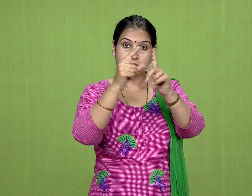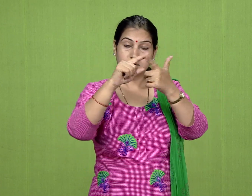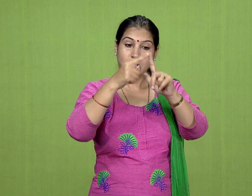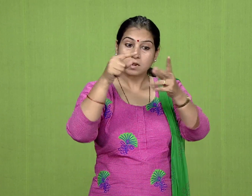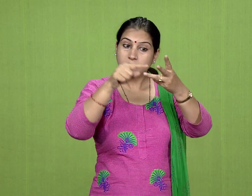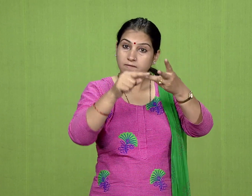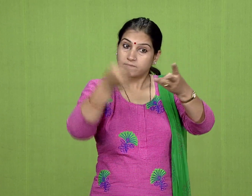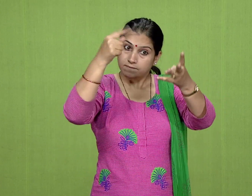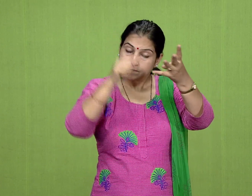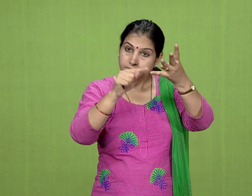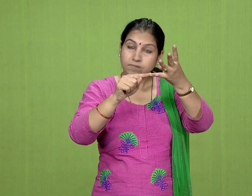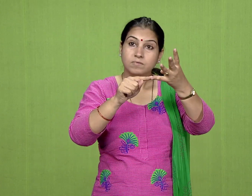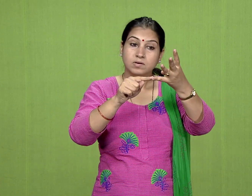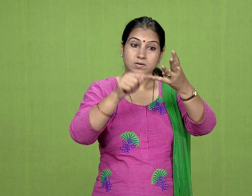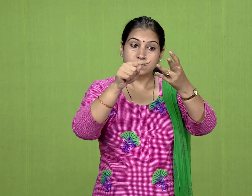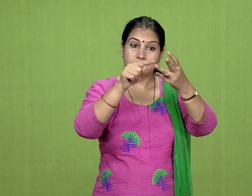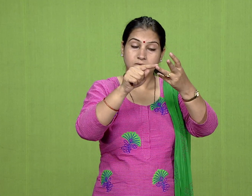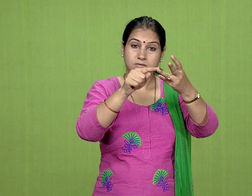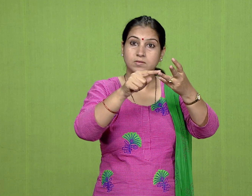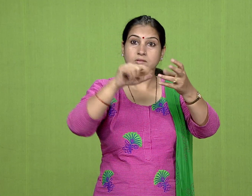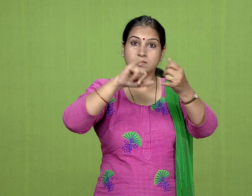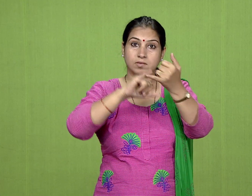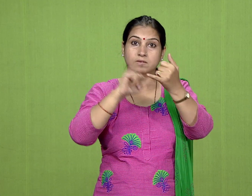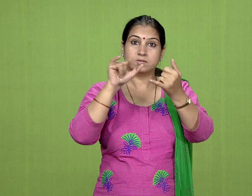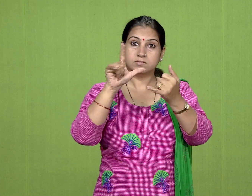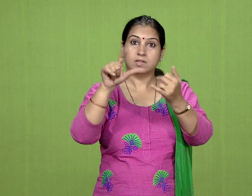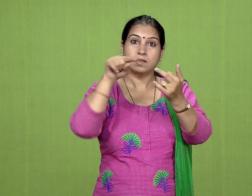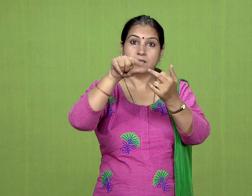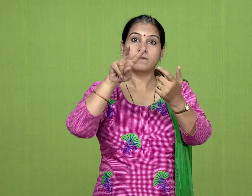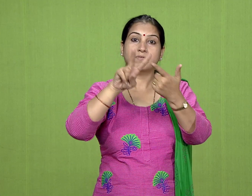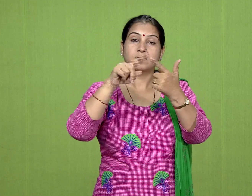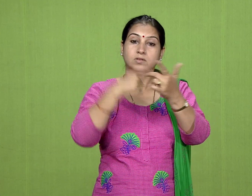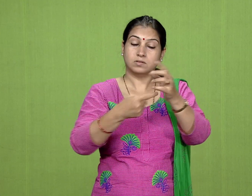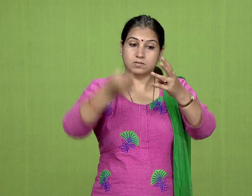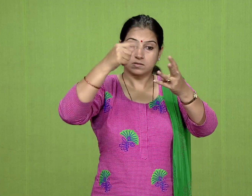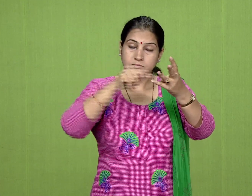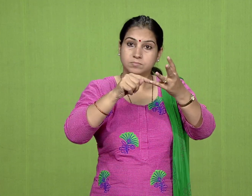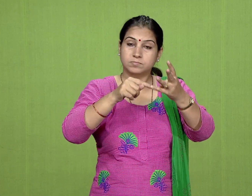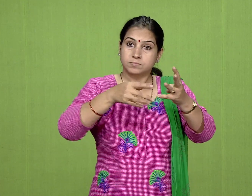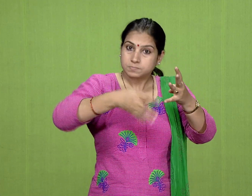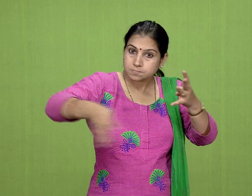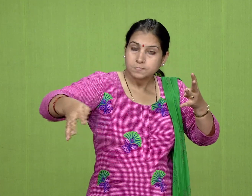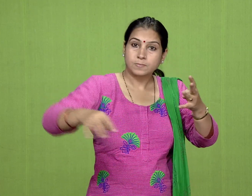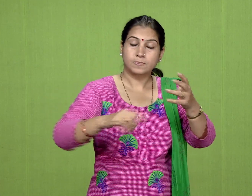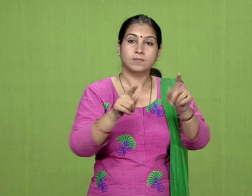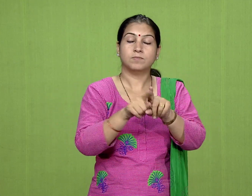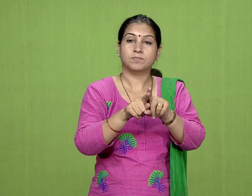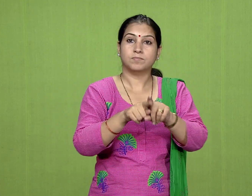slivers are further drawn and spun into yarns, and lastly,